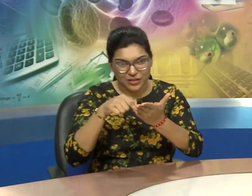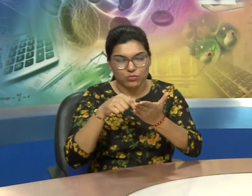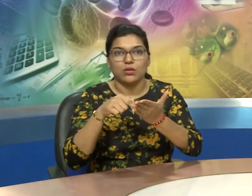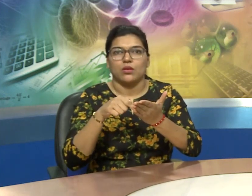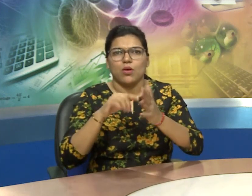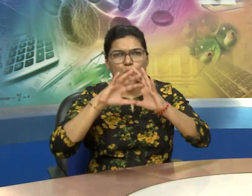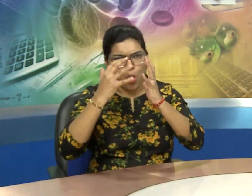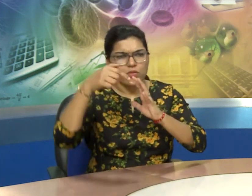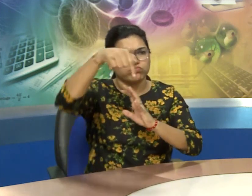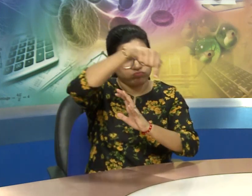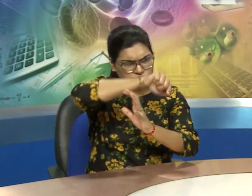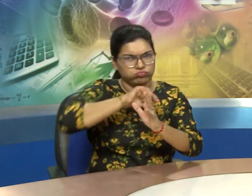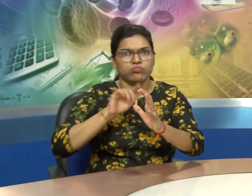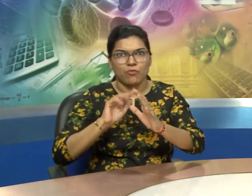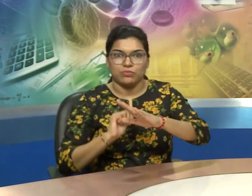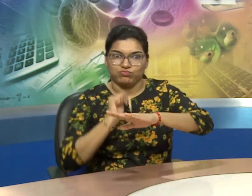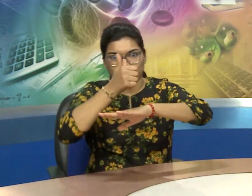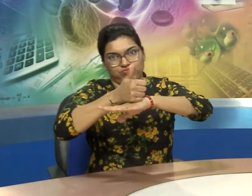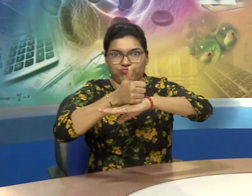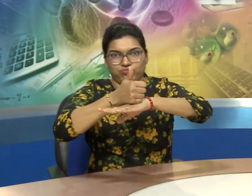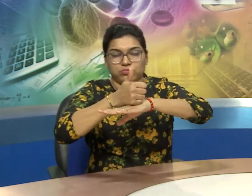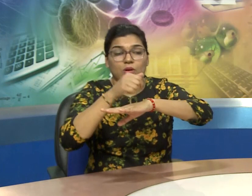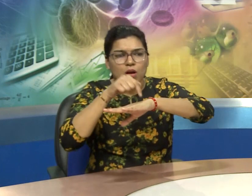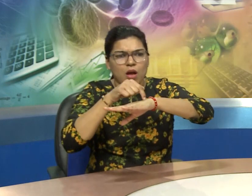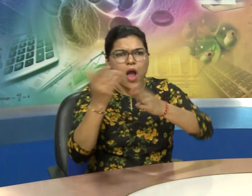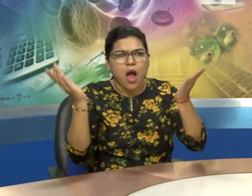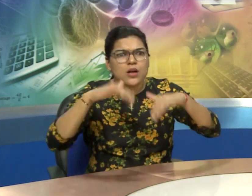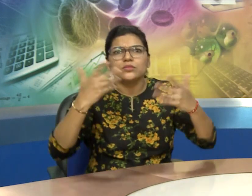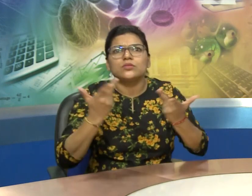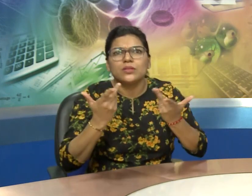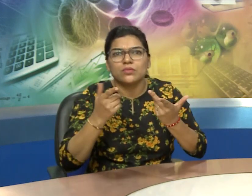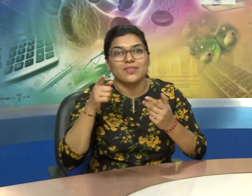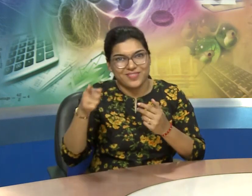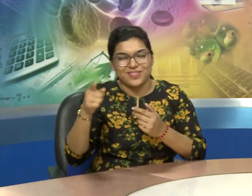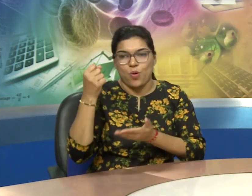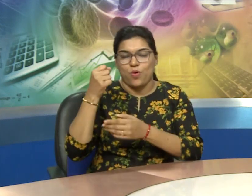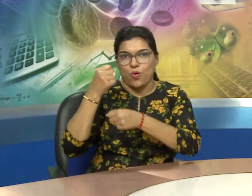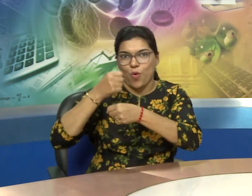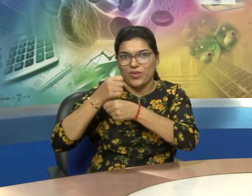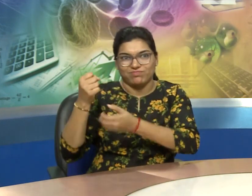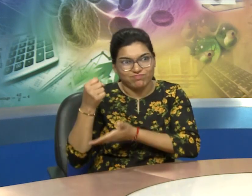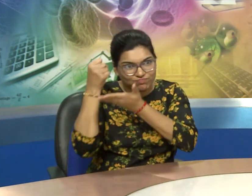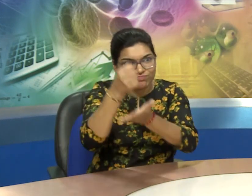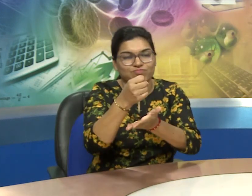is a library which is specifically established and funded by the government of a